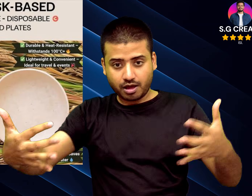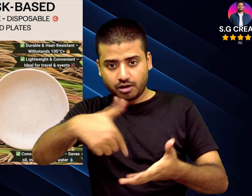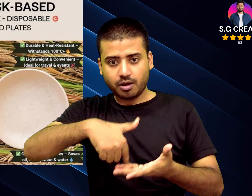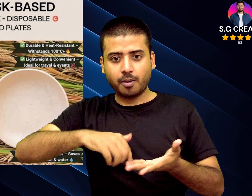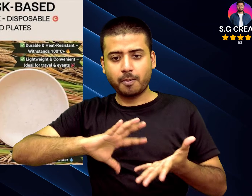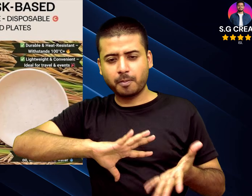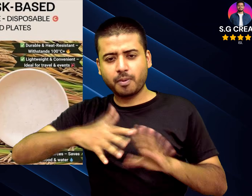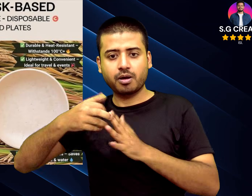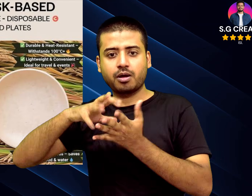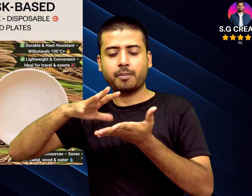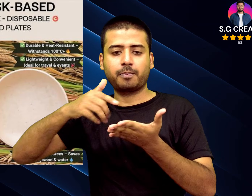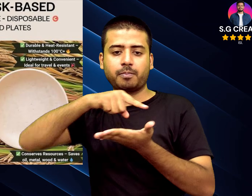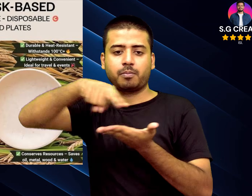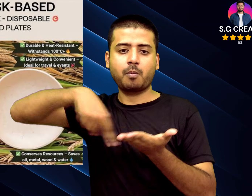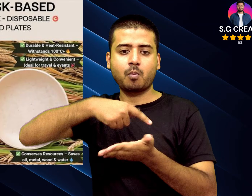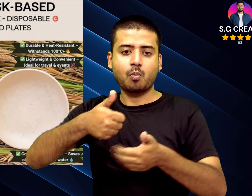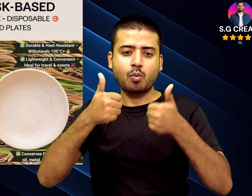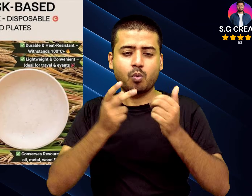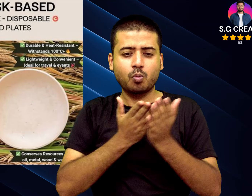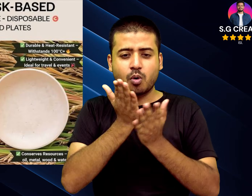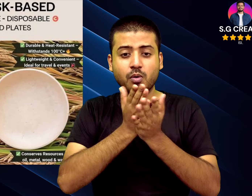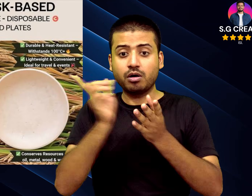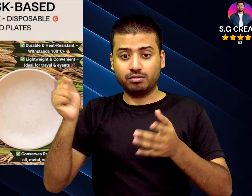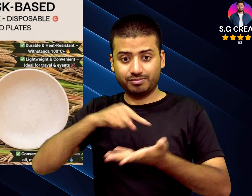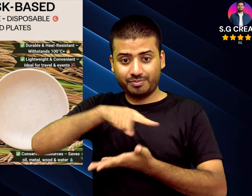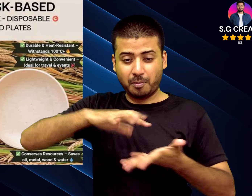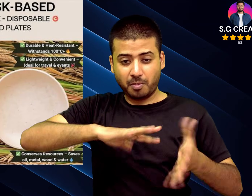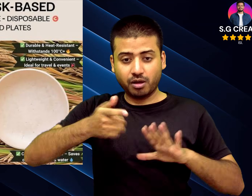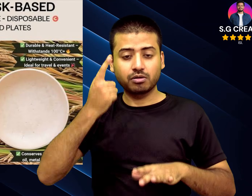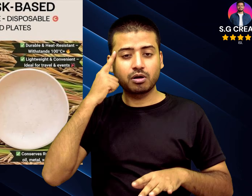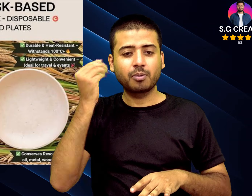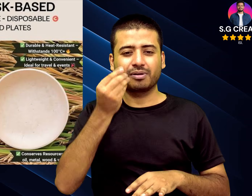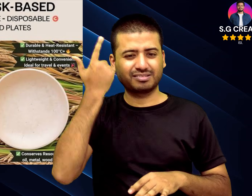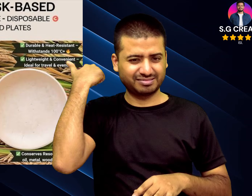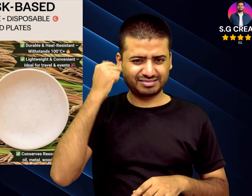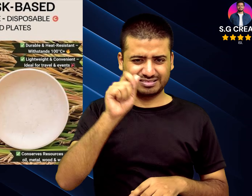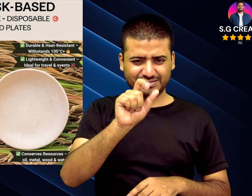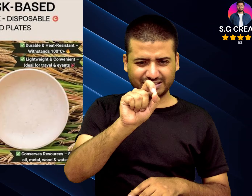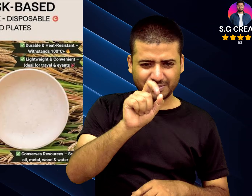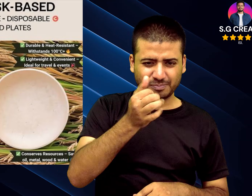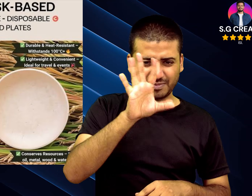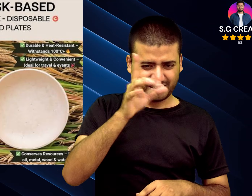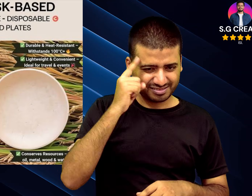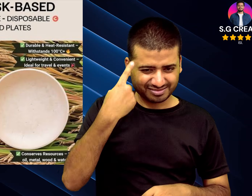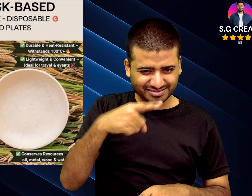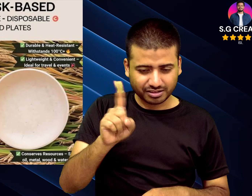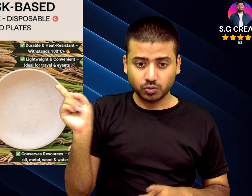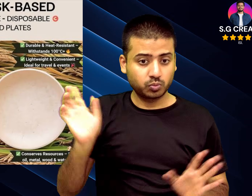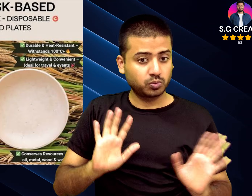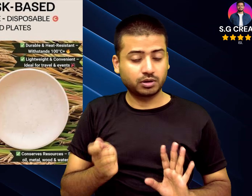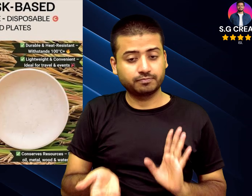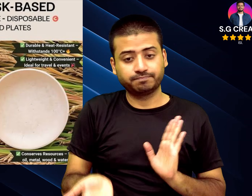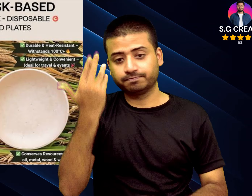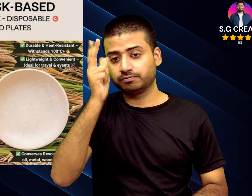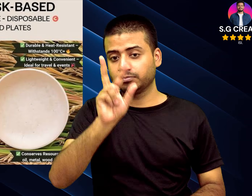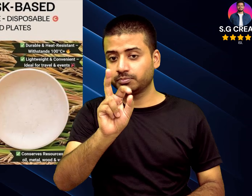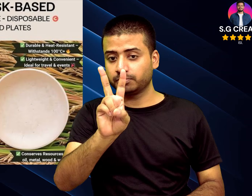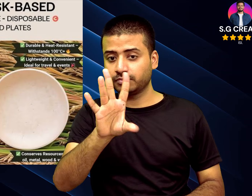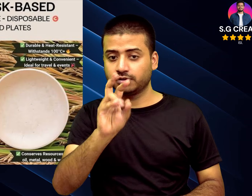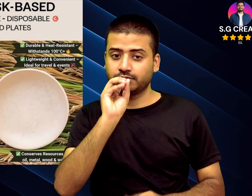large debris, while forced air systems blow away fine field dust and lighter impurities. This step is critical. Any foreign